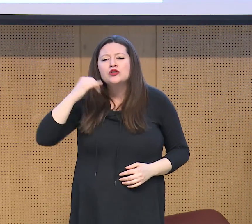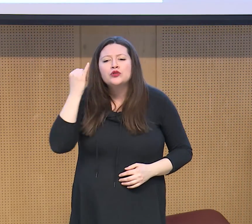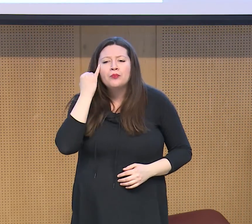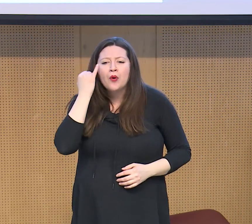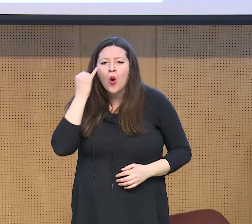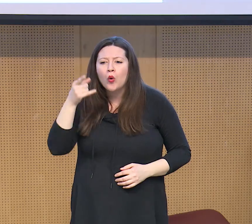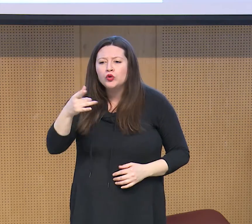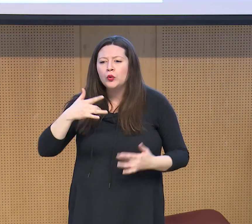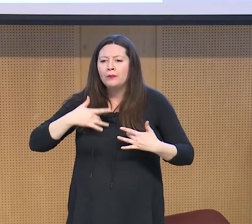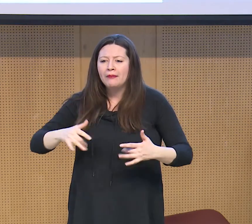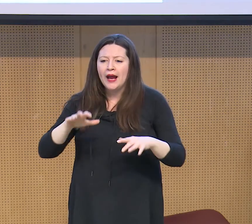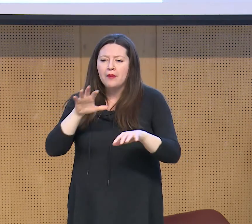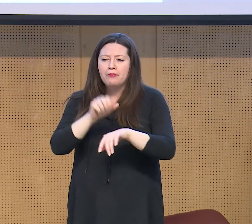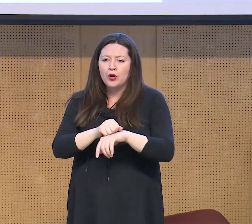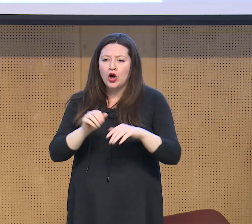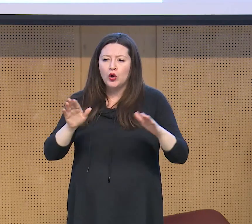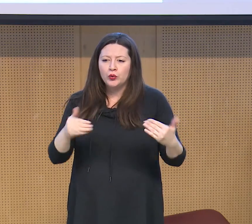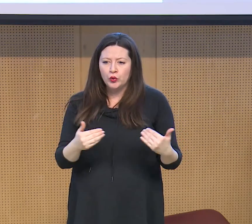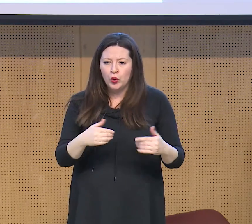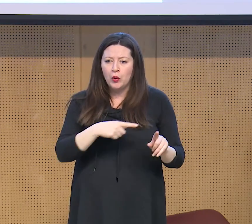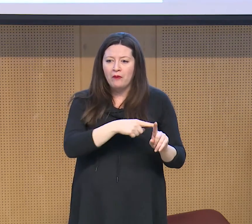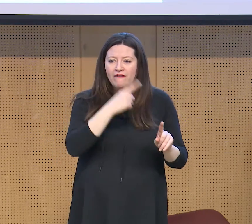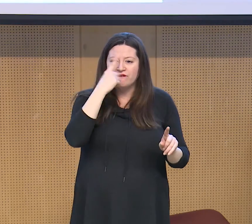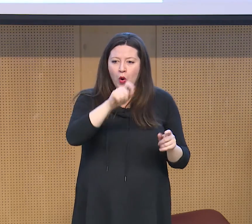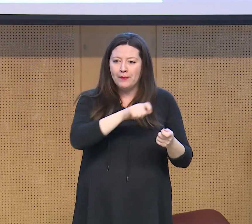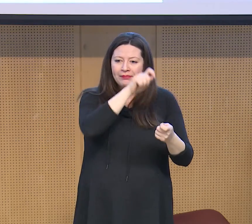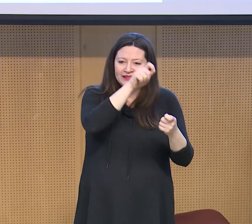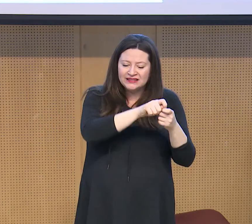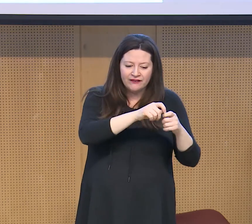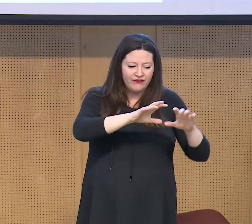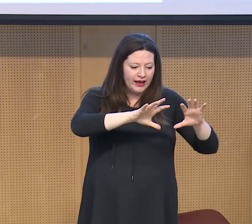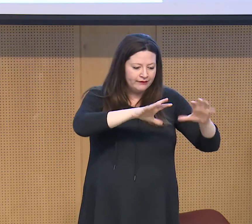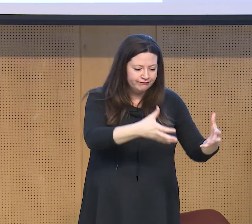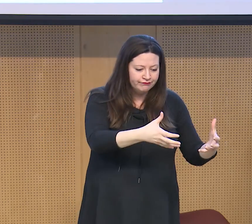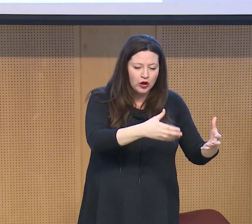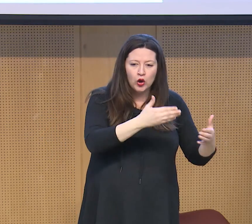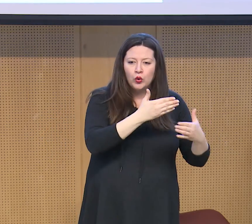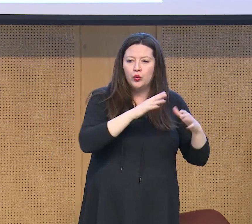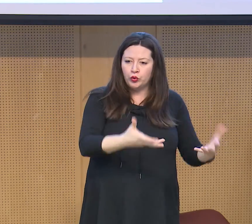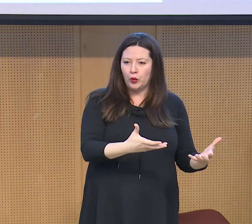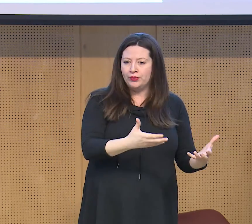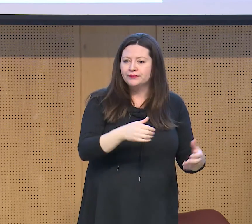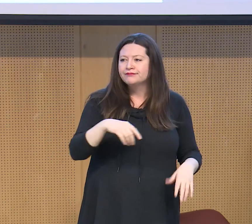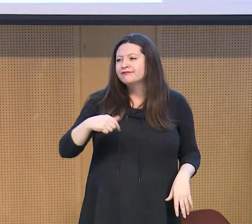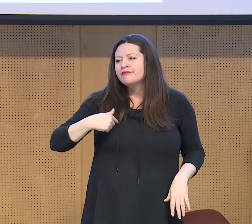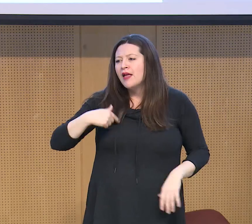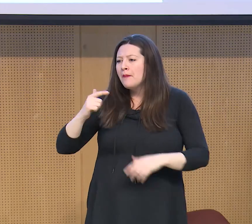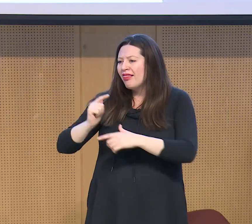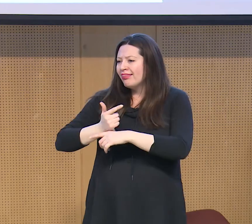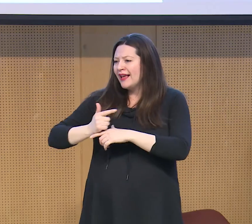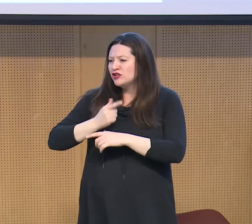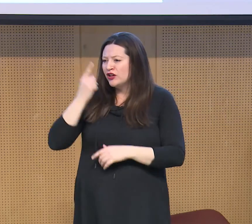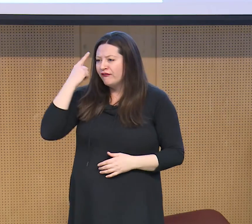Delegates. Why would we have delegates named in the system? So you might book a room for a specific group of